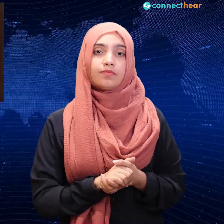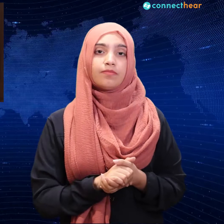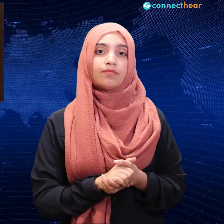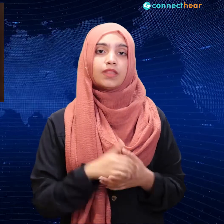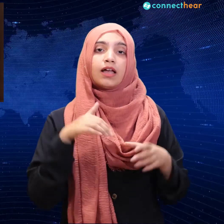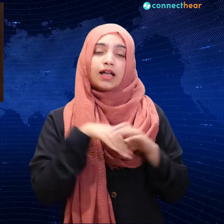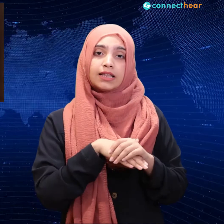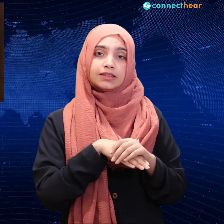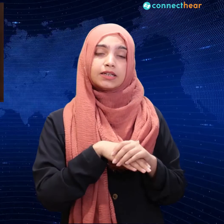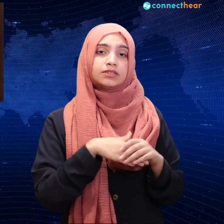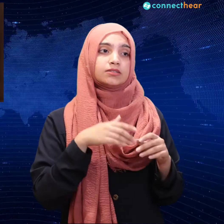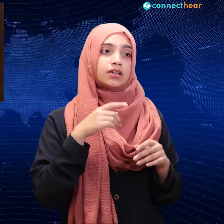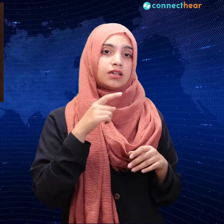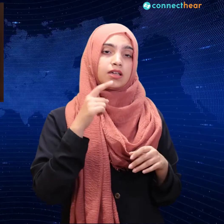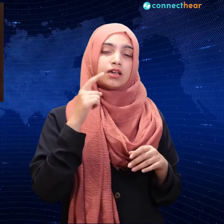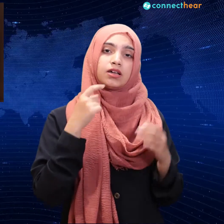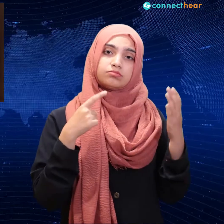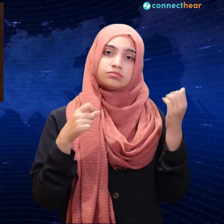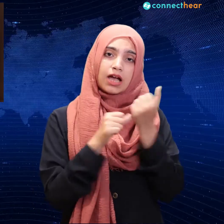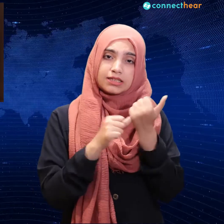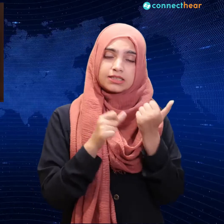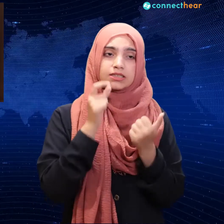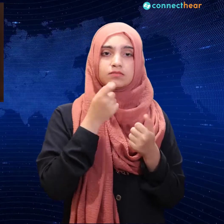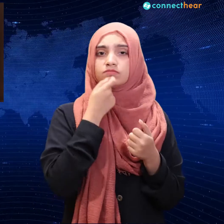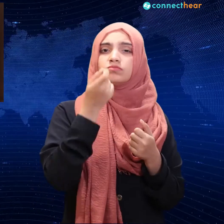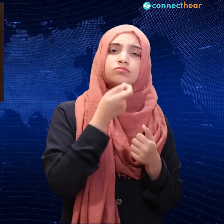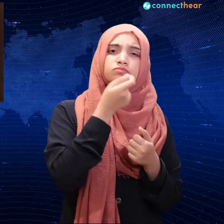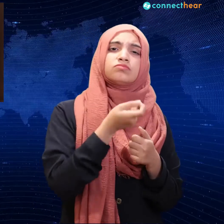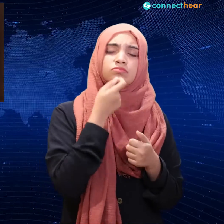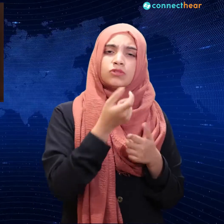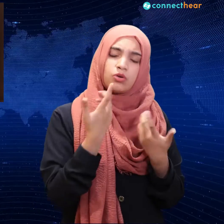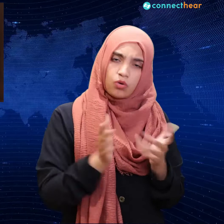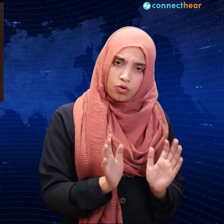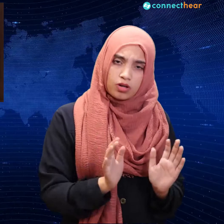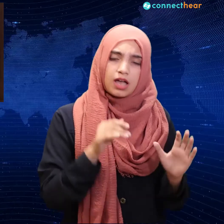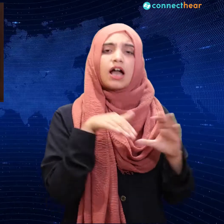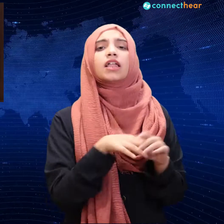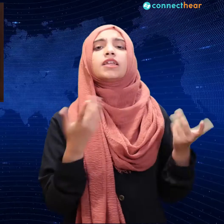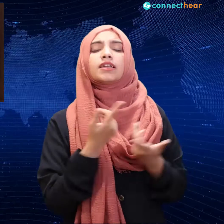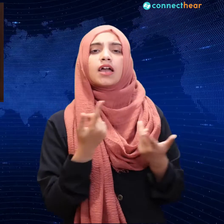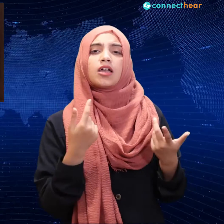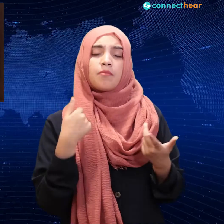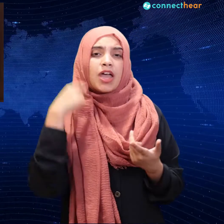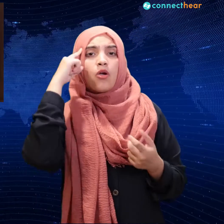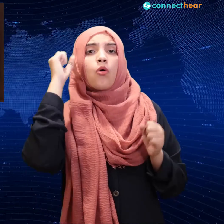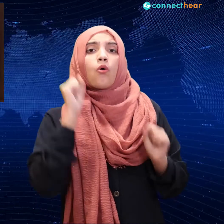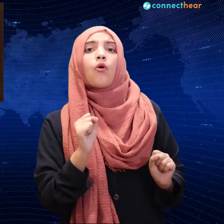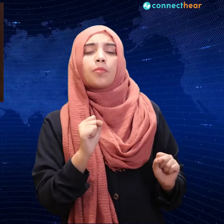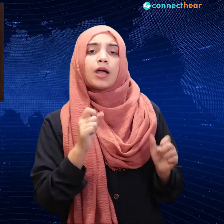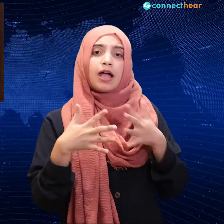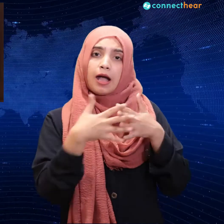Secretary Blinken was asked all these questions. I want to say this, and I hope that the American